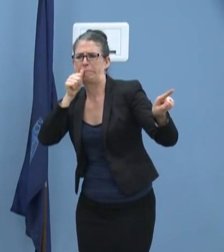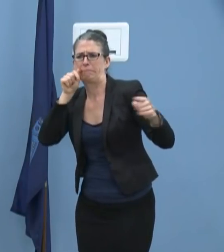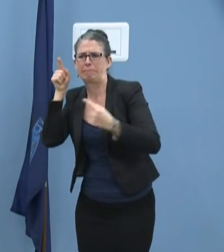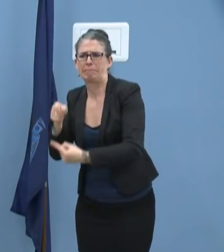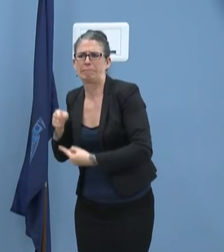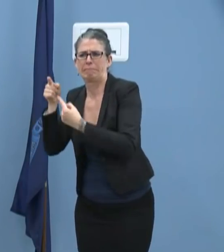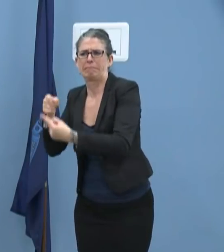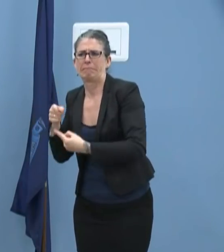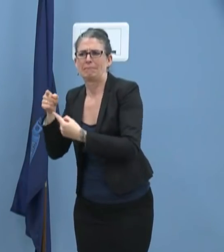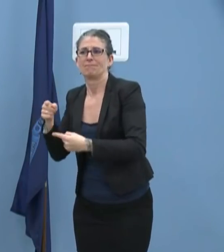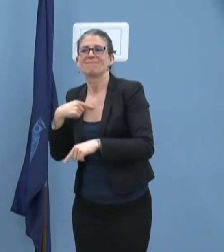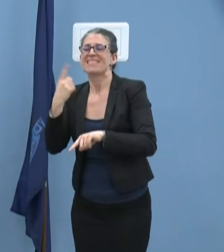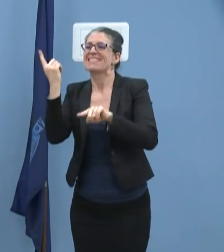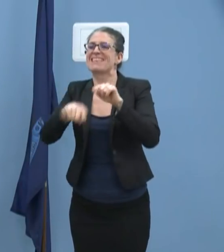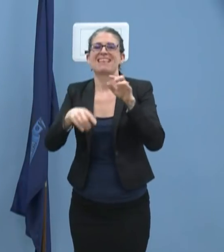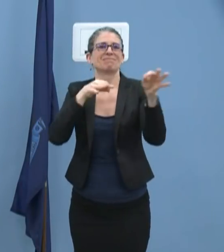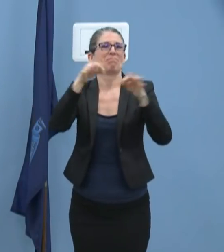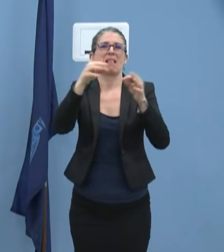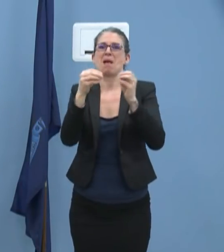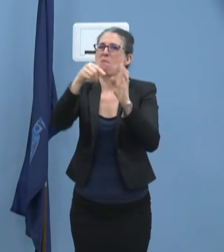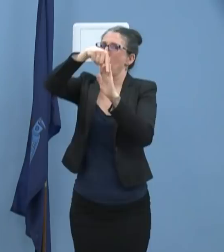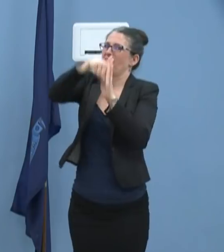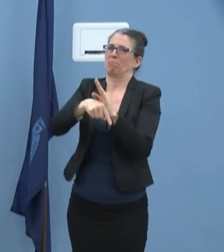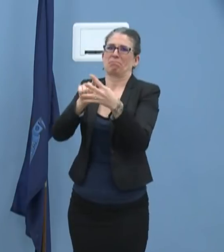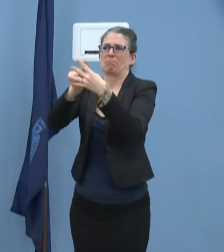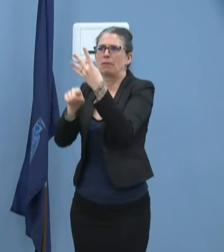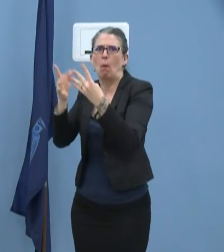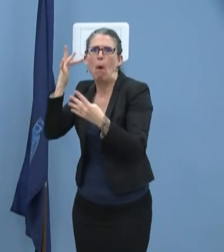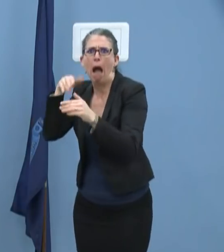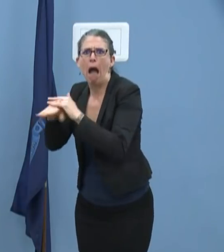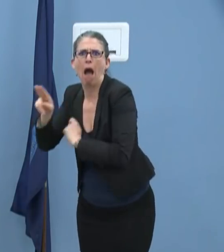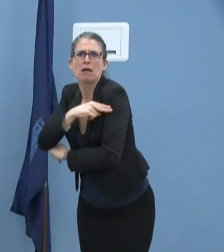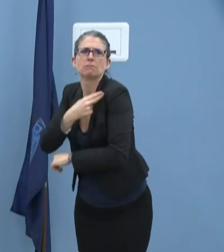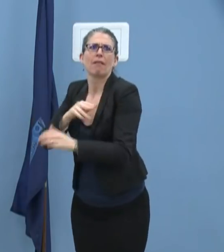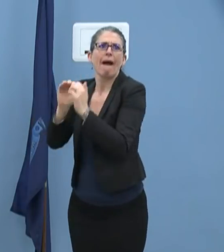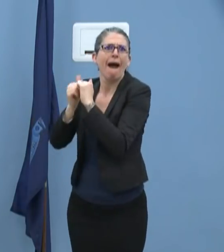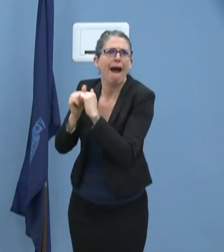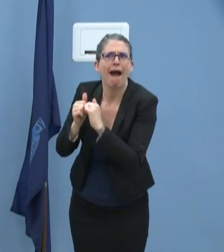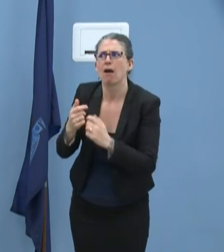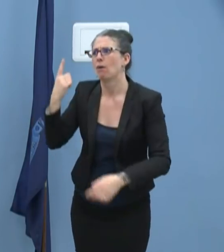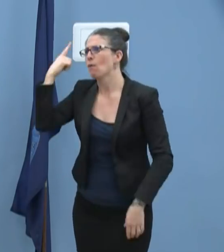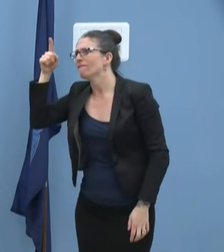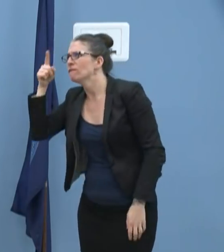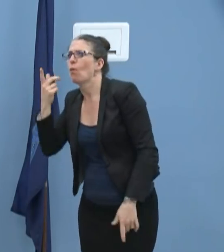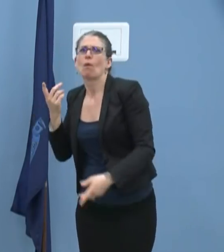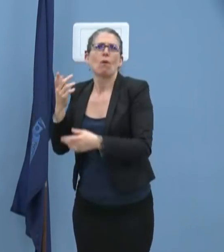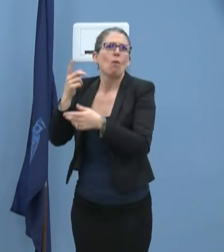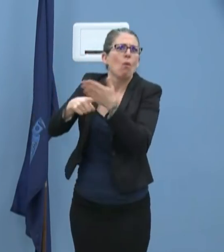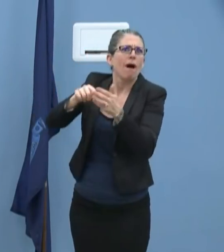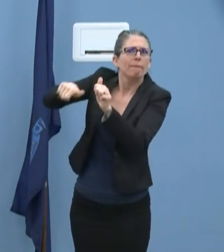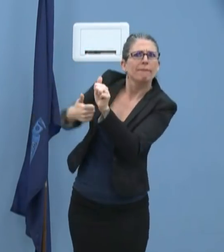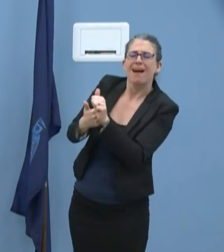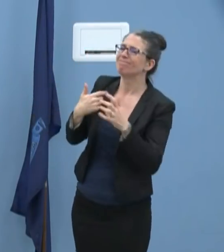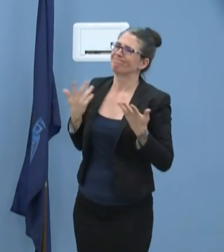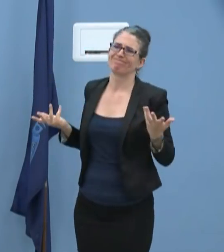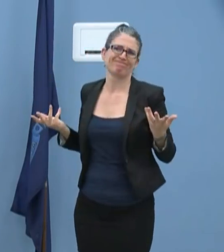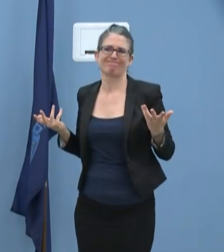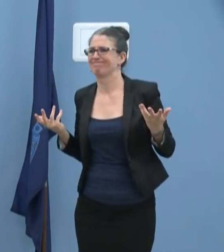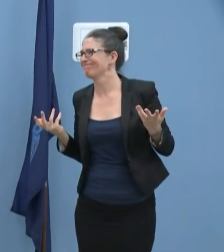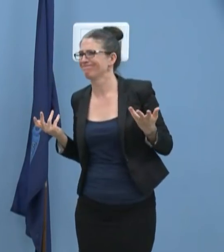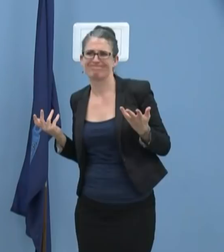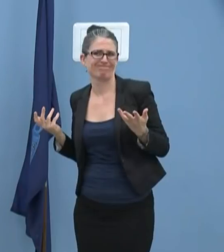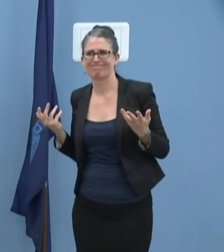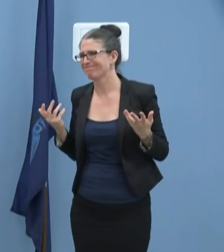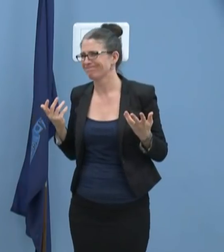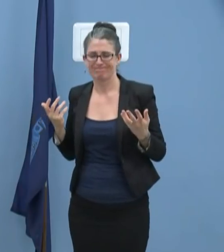hospitalization, four out of about 42, is consistent with some of the data that we just talked about. It's